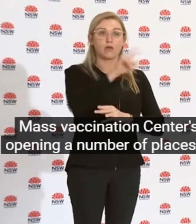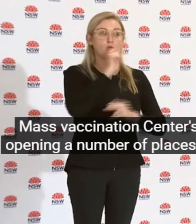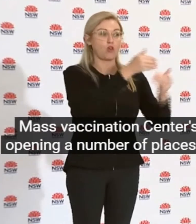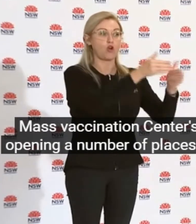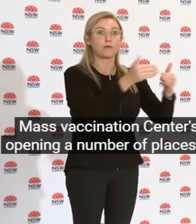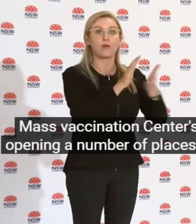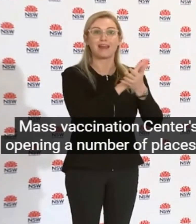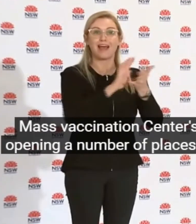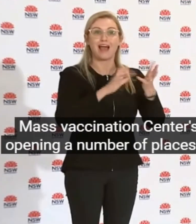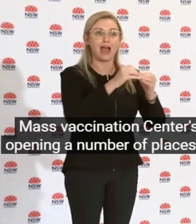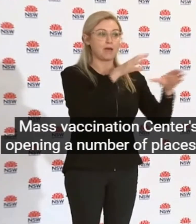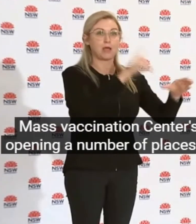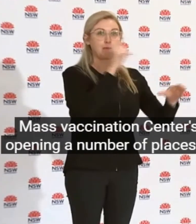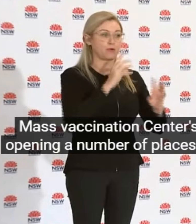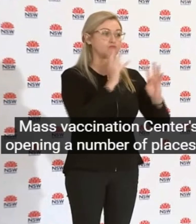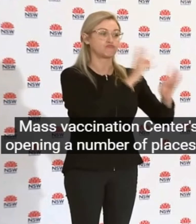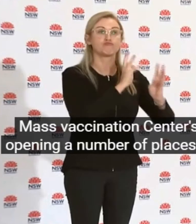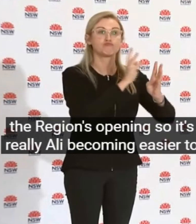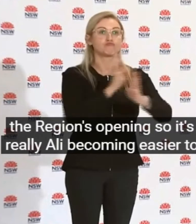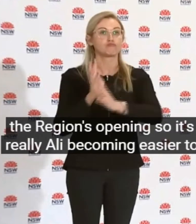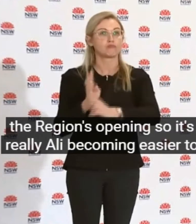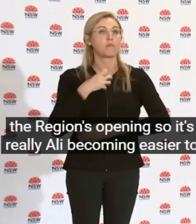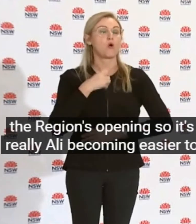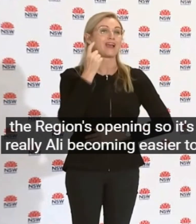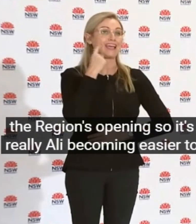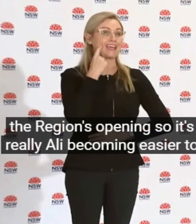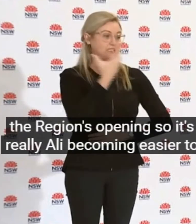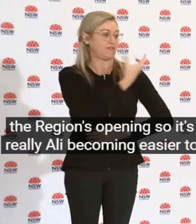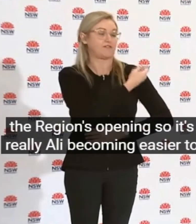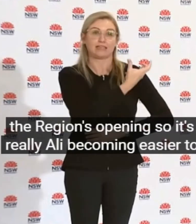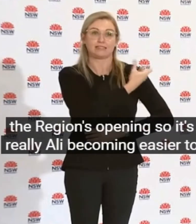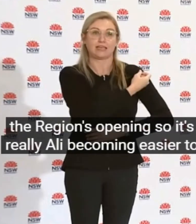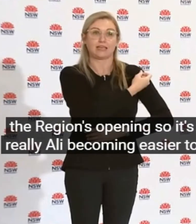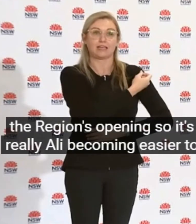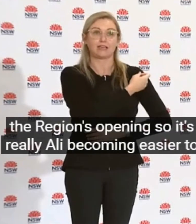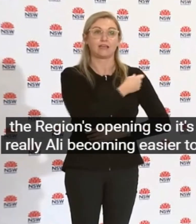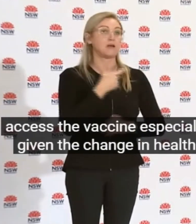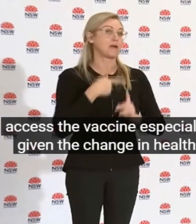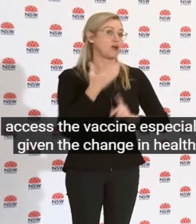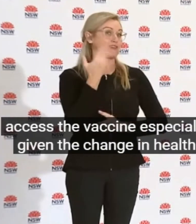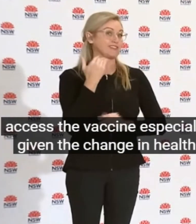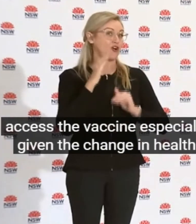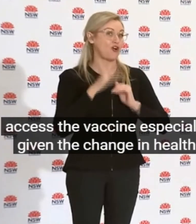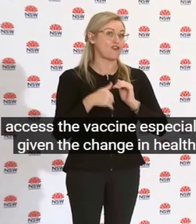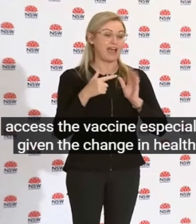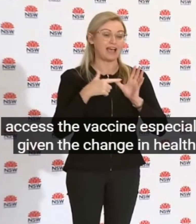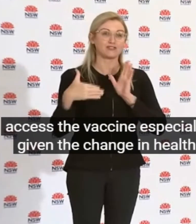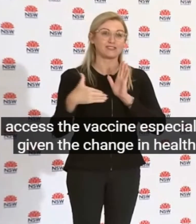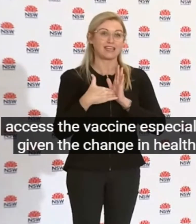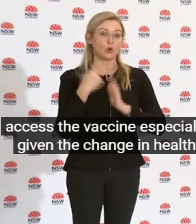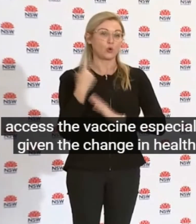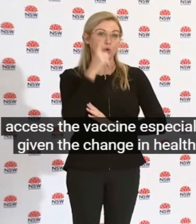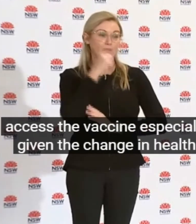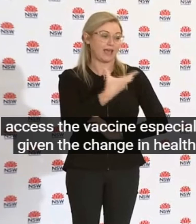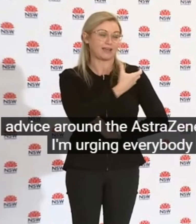becoming easier to access the vaccine, especially given the change in health advice around the AstraZeneca. So I'm urging everybody to come forward.